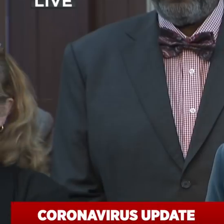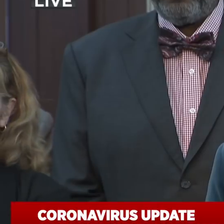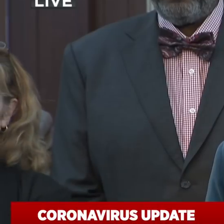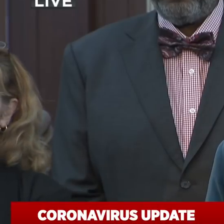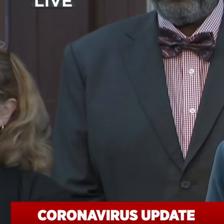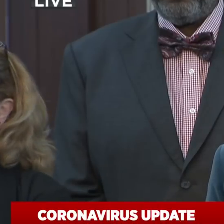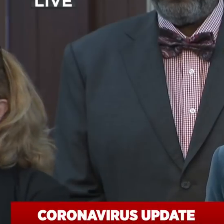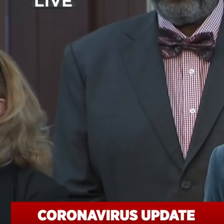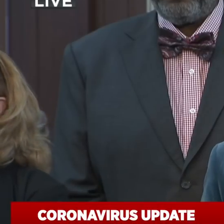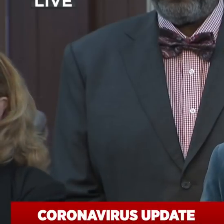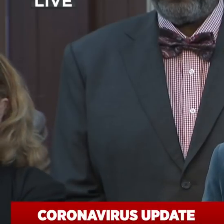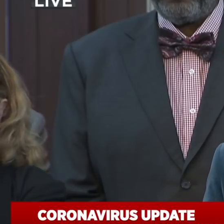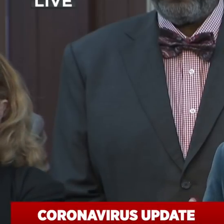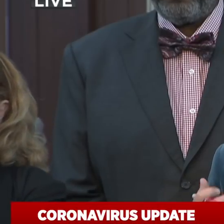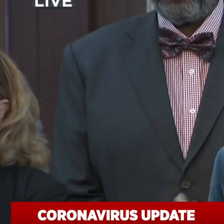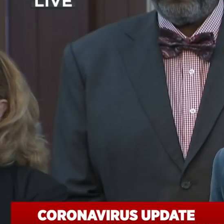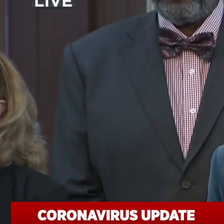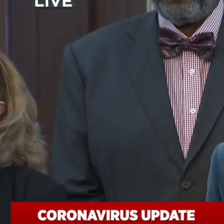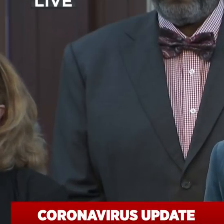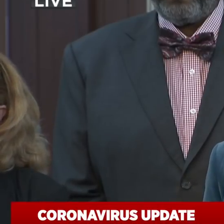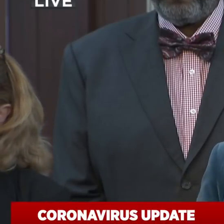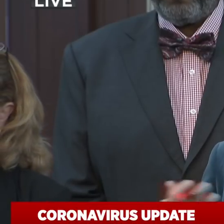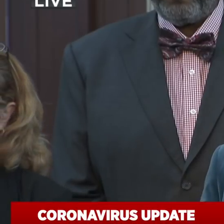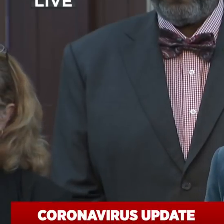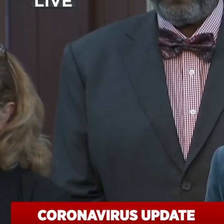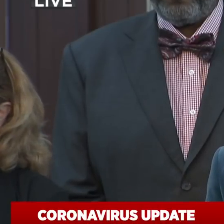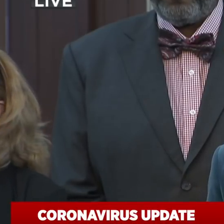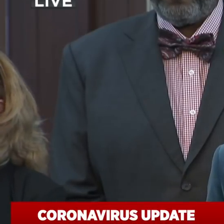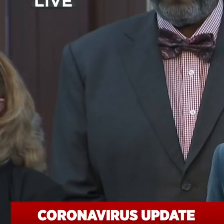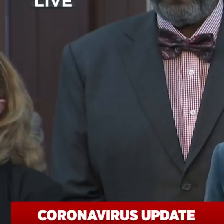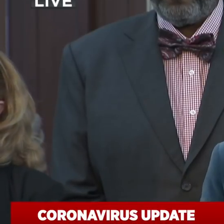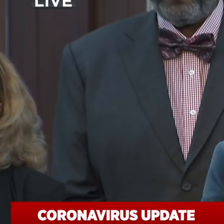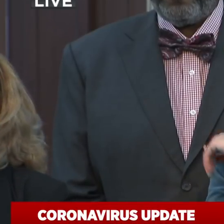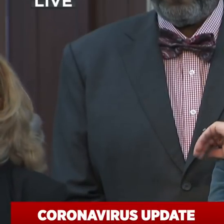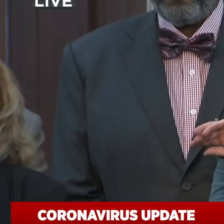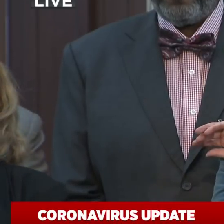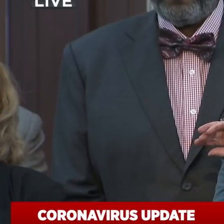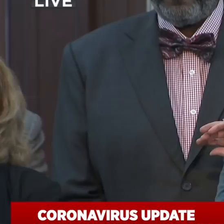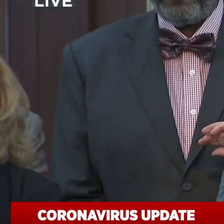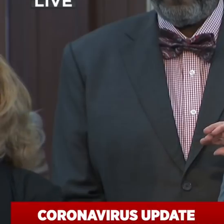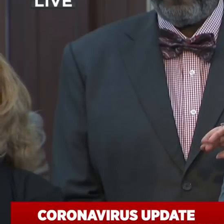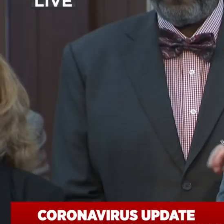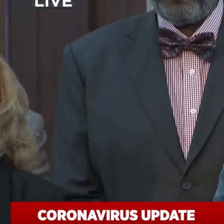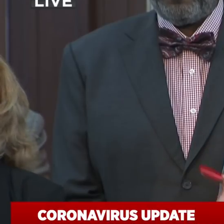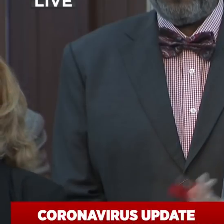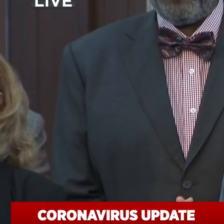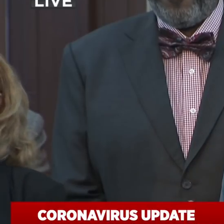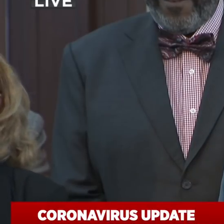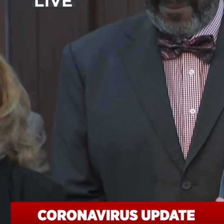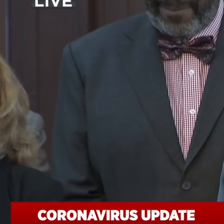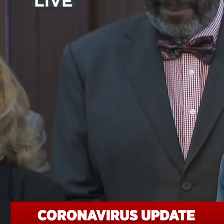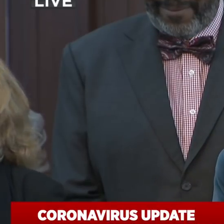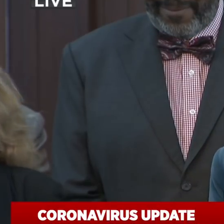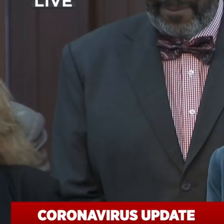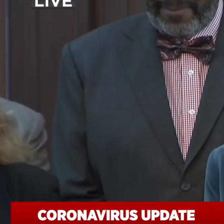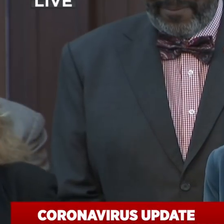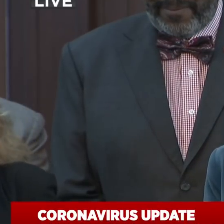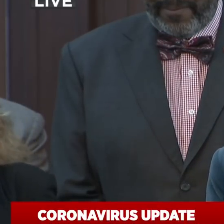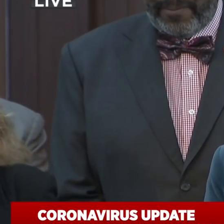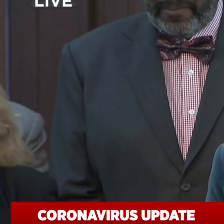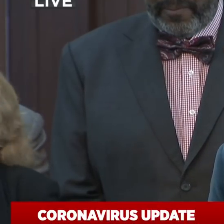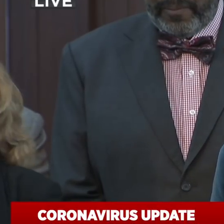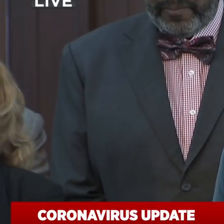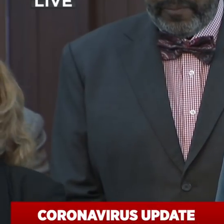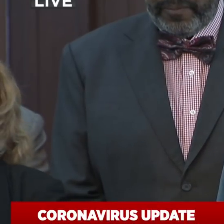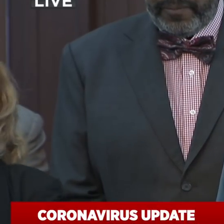and sneezing. If you find you can't help it and something comes over you and you have to cough and sneeze, do this. Don't shake hands. Wash your hands